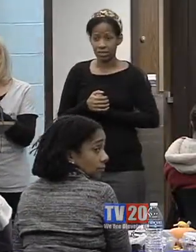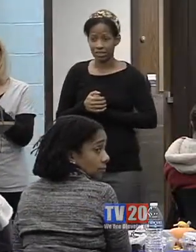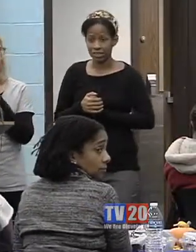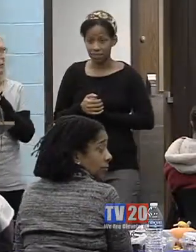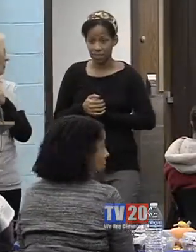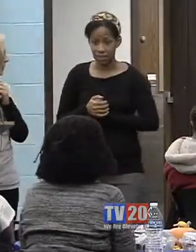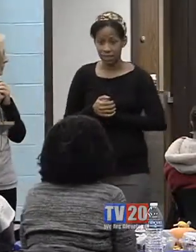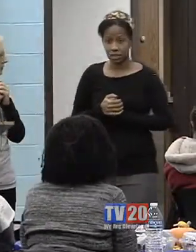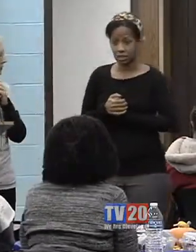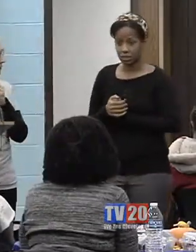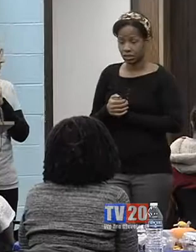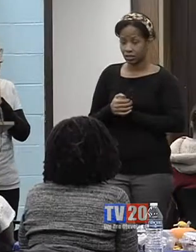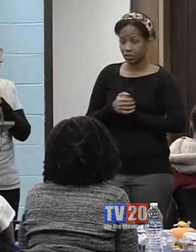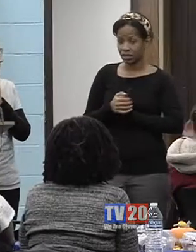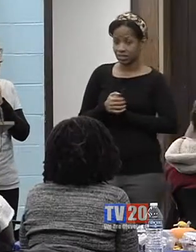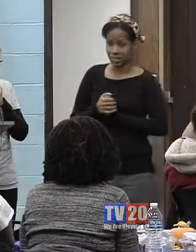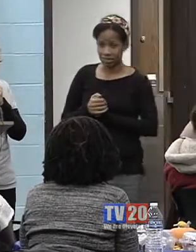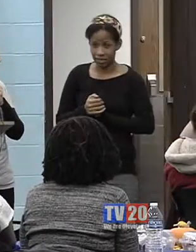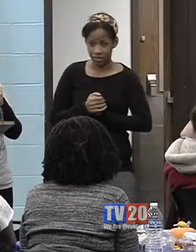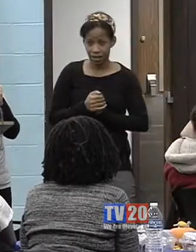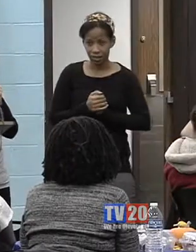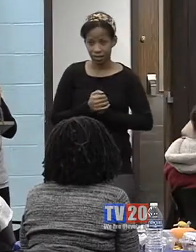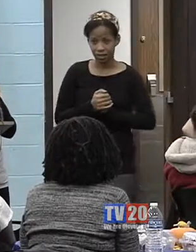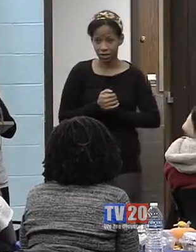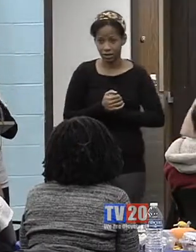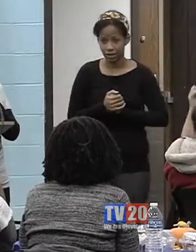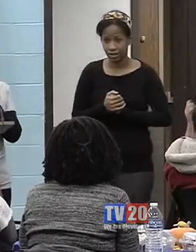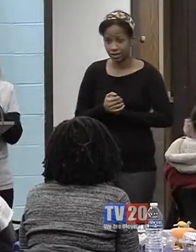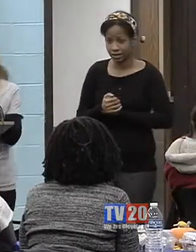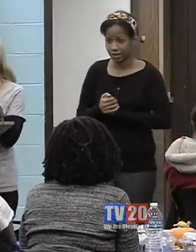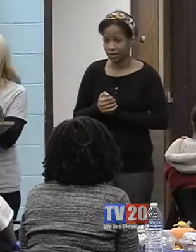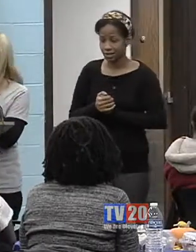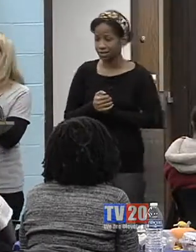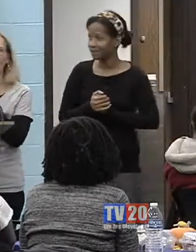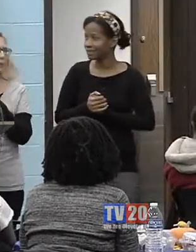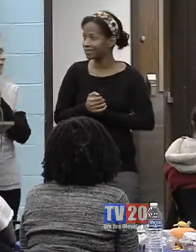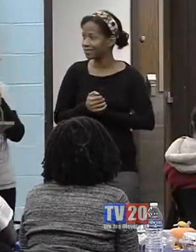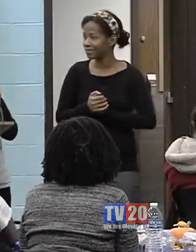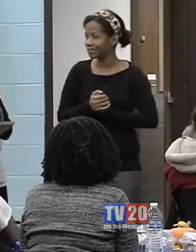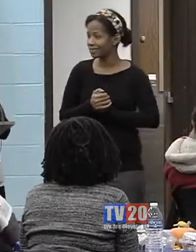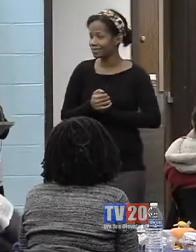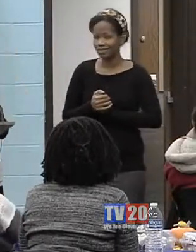What about SSPs? Do you have any SSPs there?